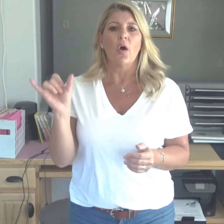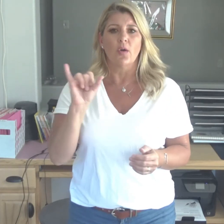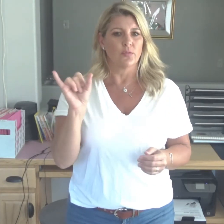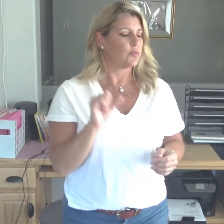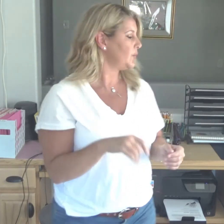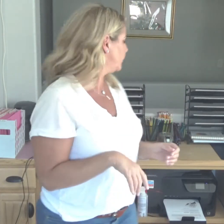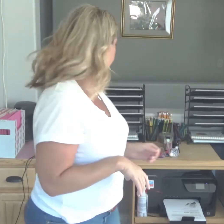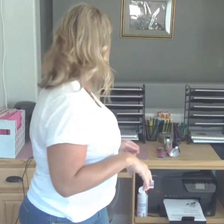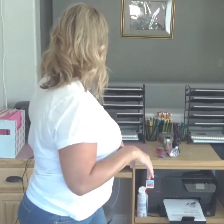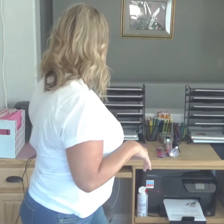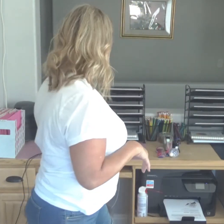organized.